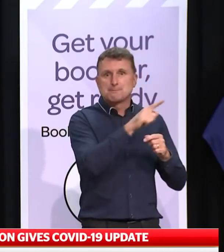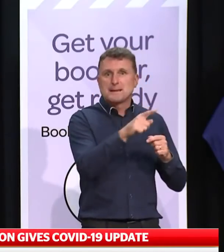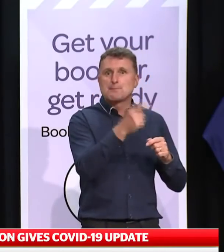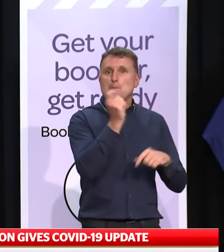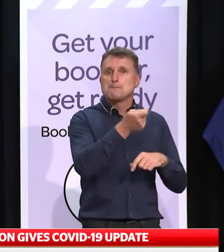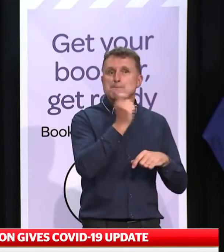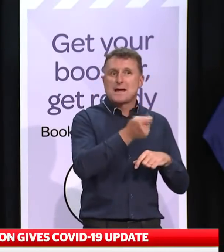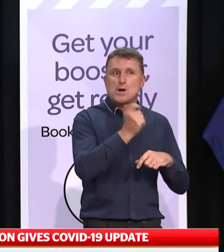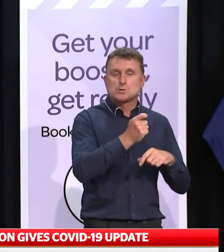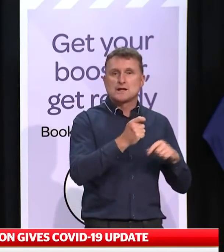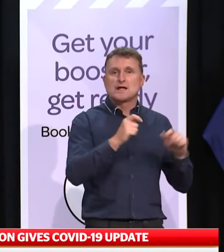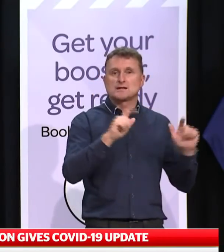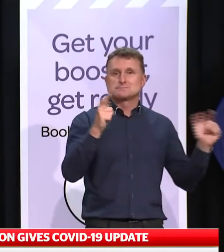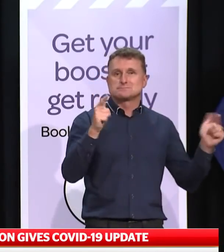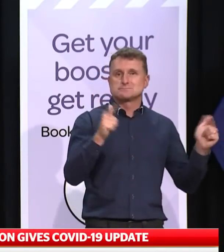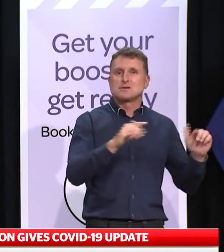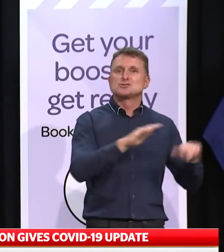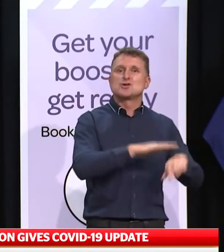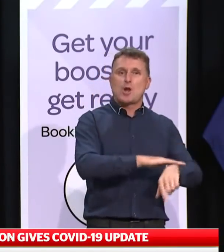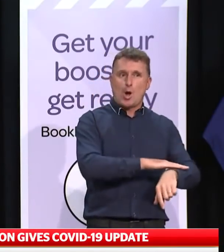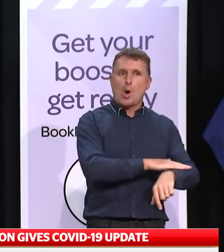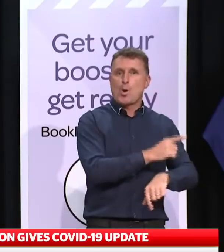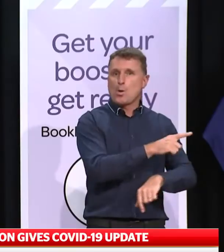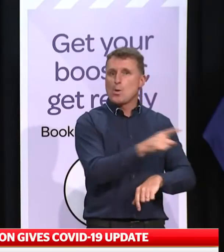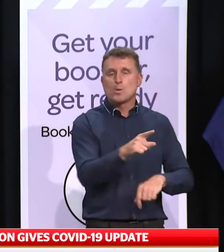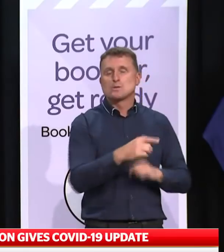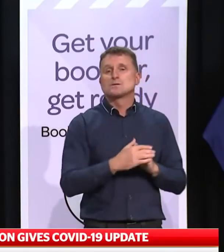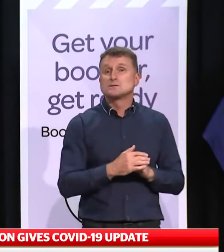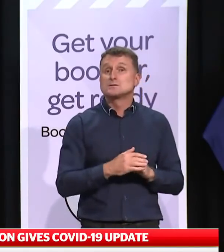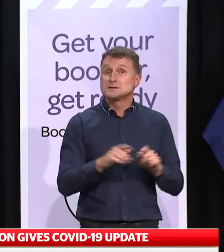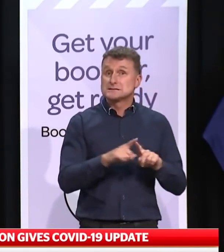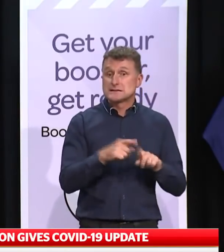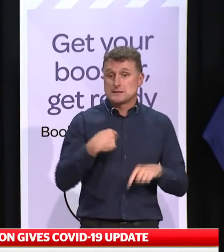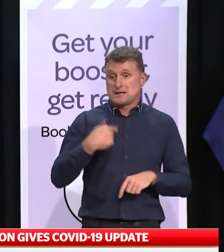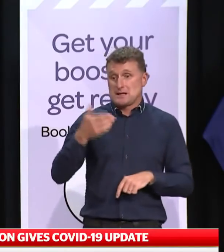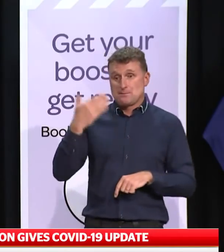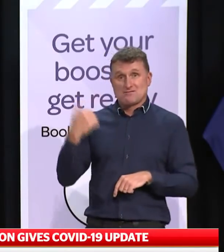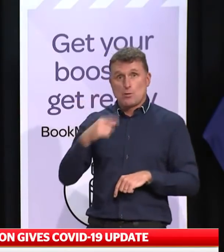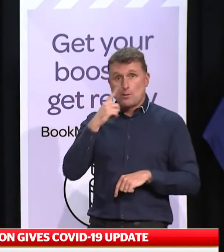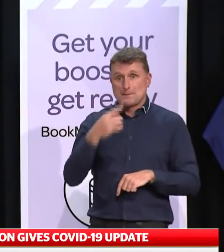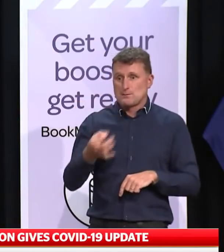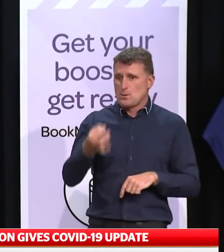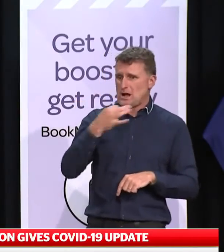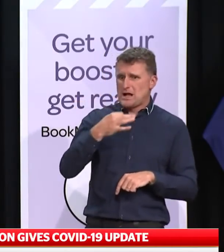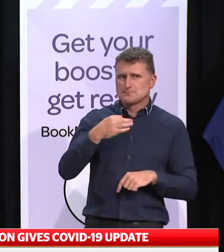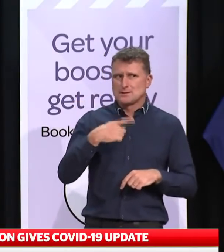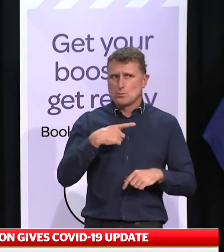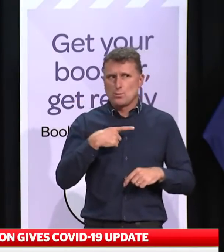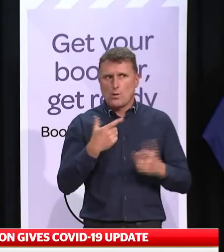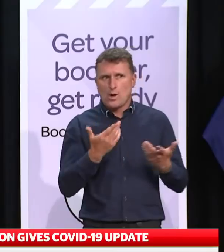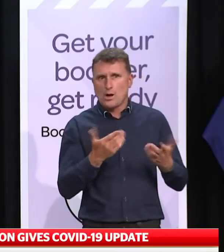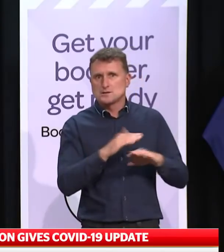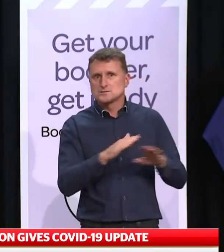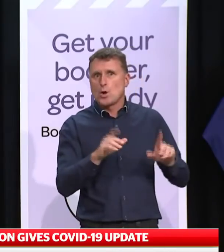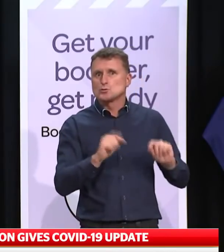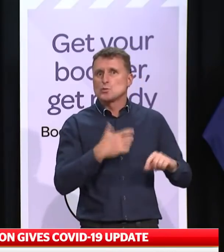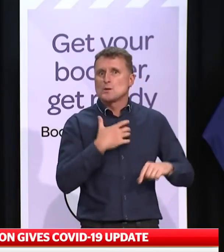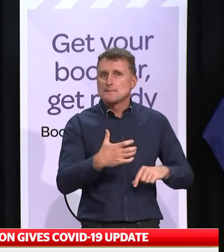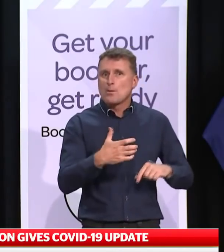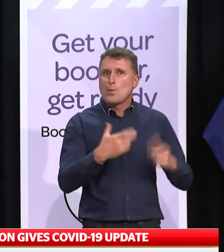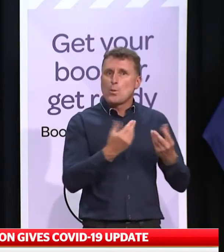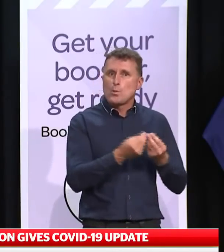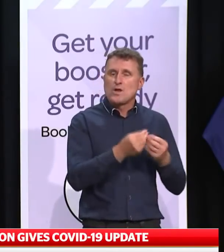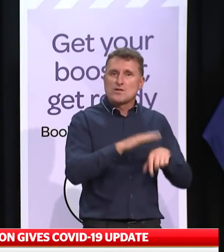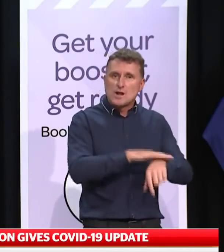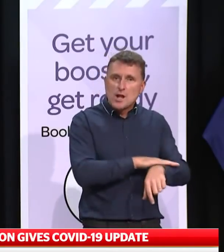public housing. And I've stood here before and been questioned about why we're not doing more of that. So I don't think the